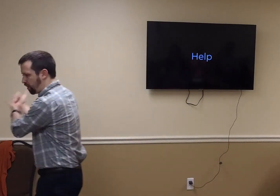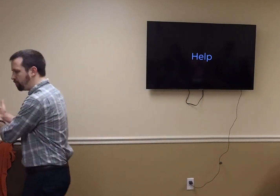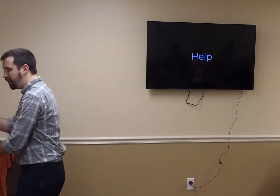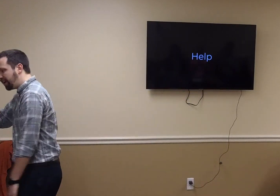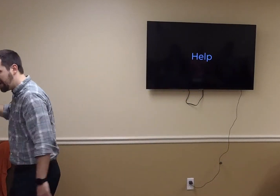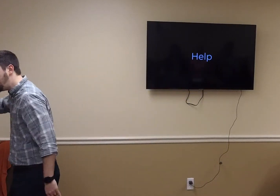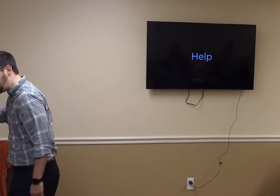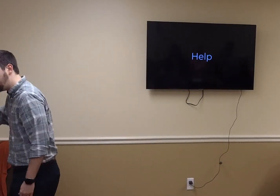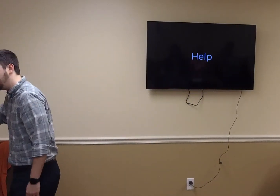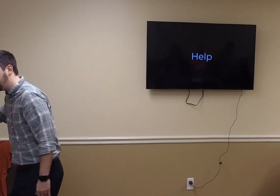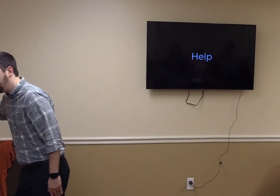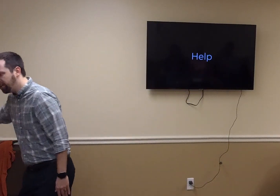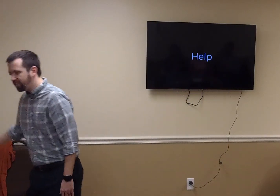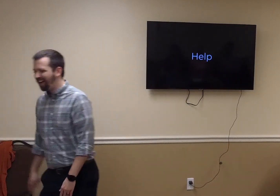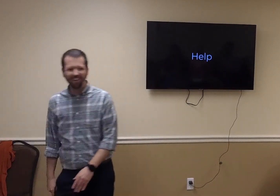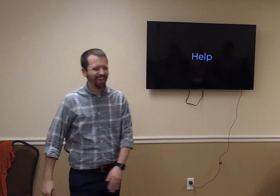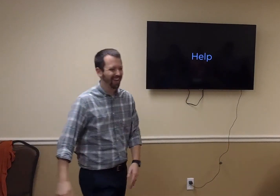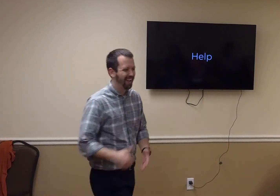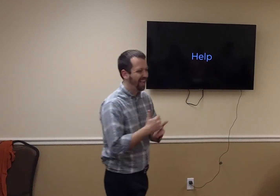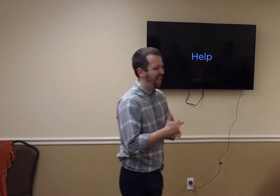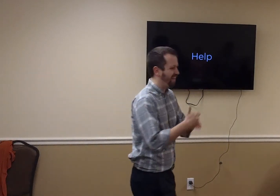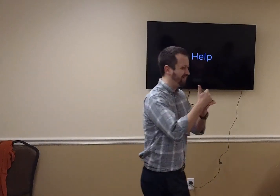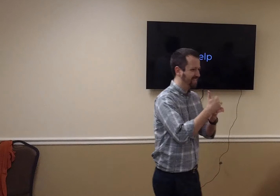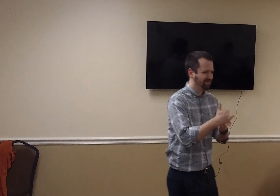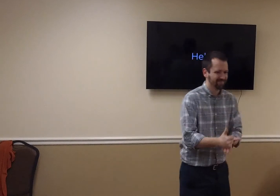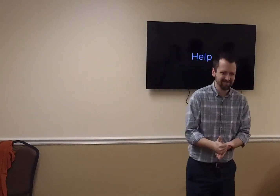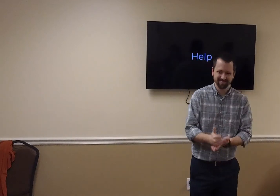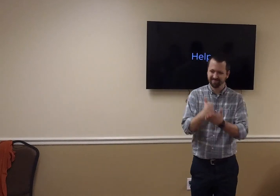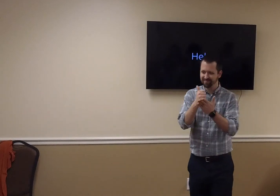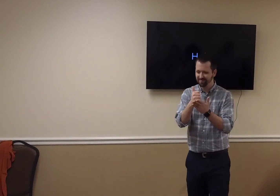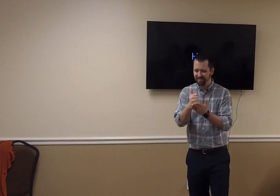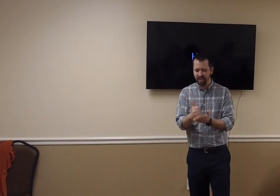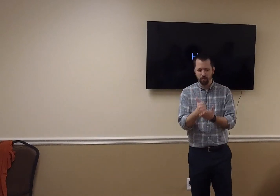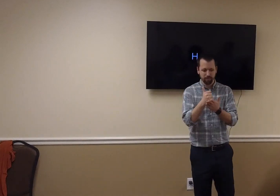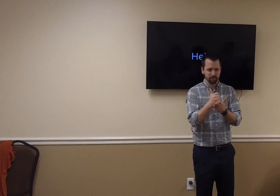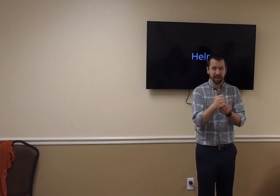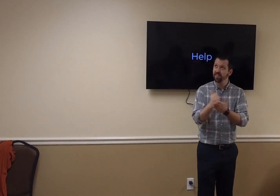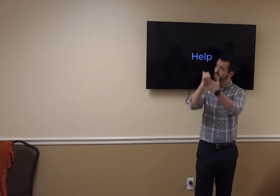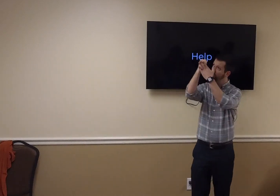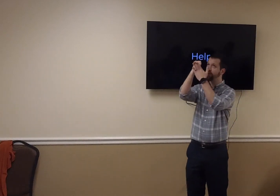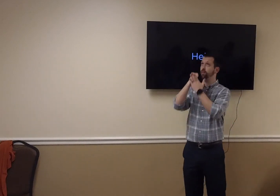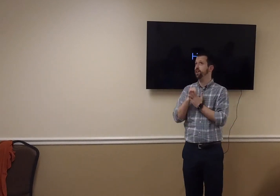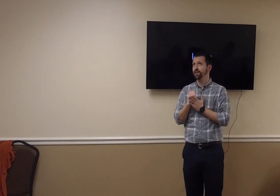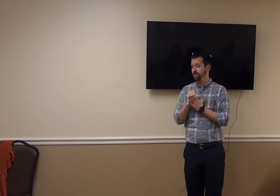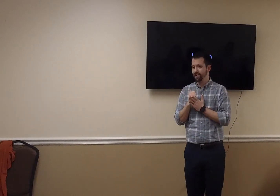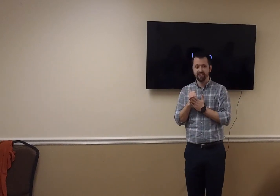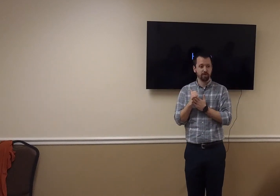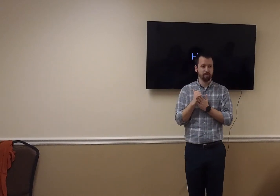him. He needs it. So, help. Help. I can say, Lord, help me. It's pretty much